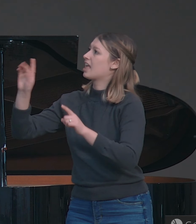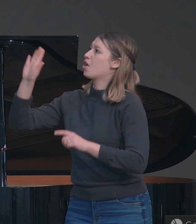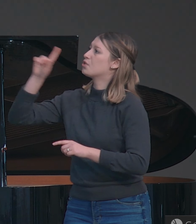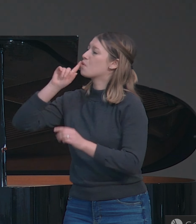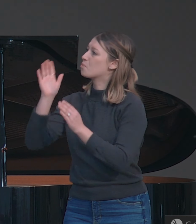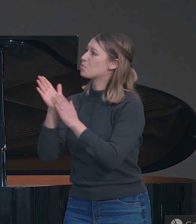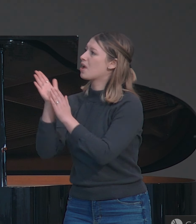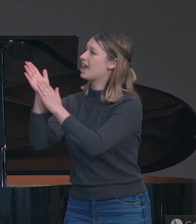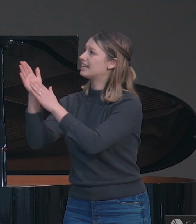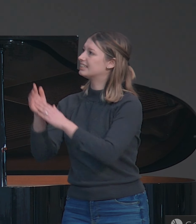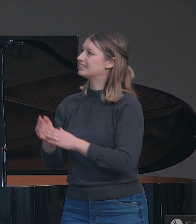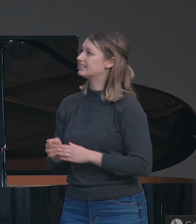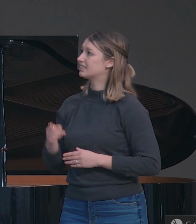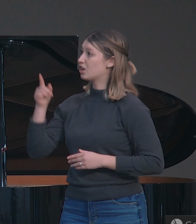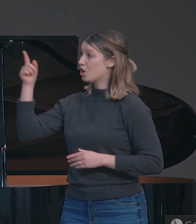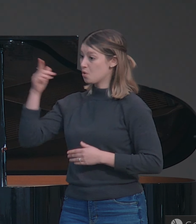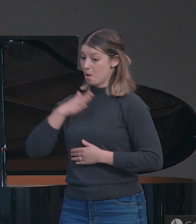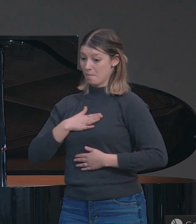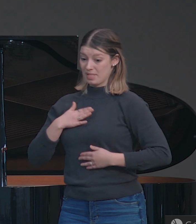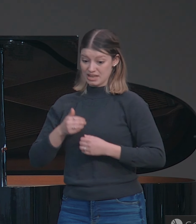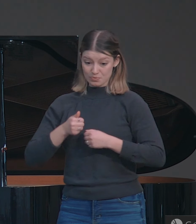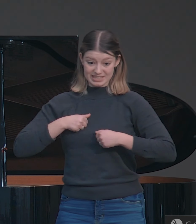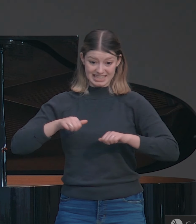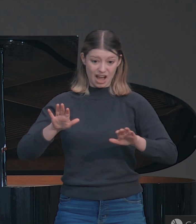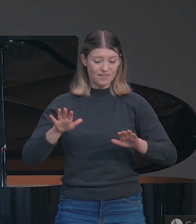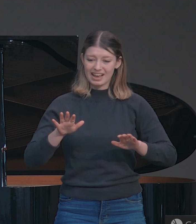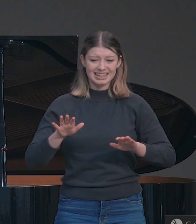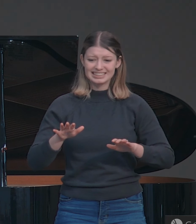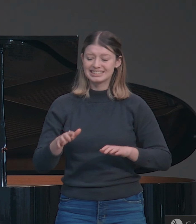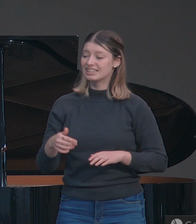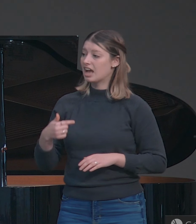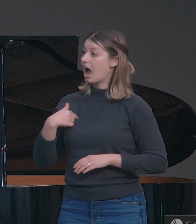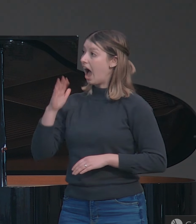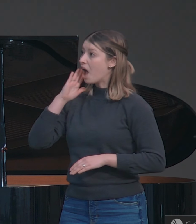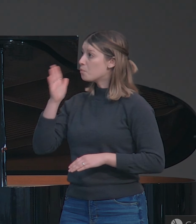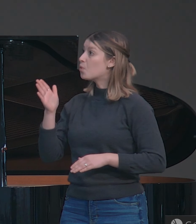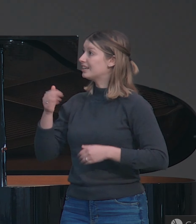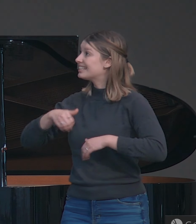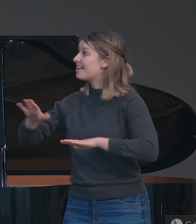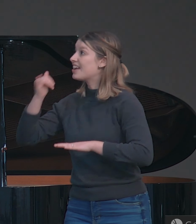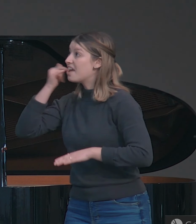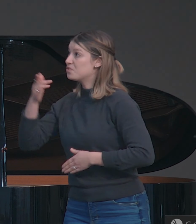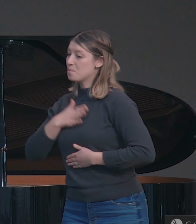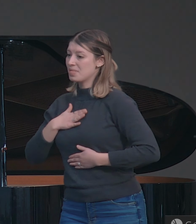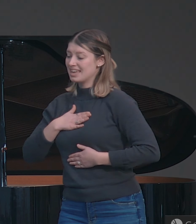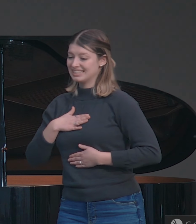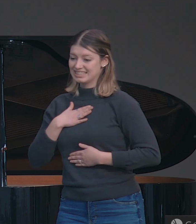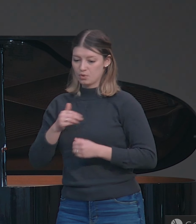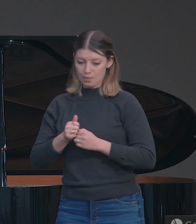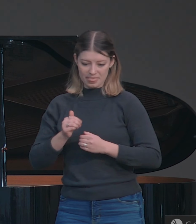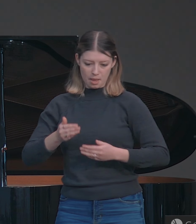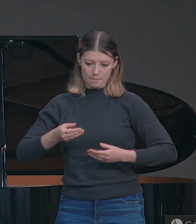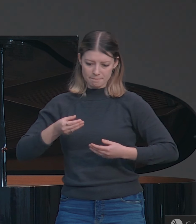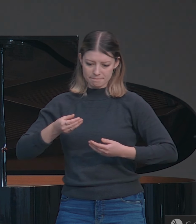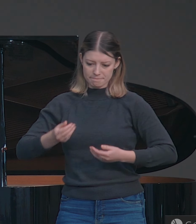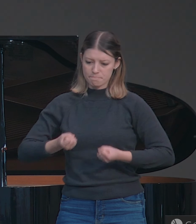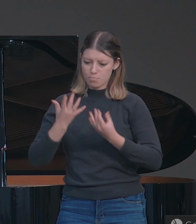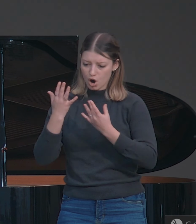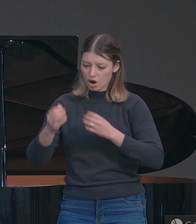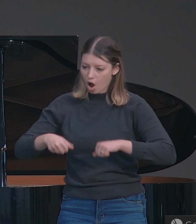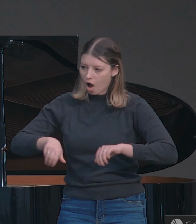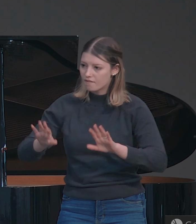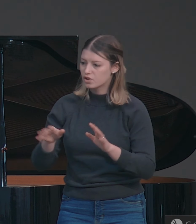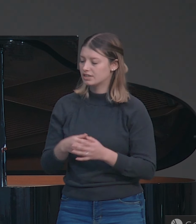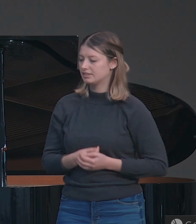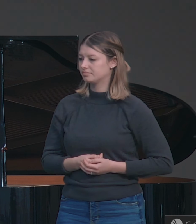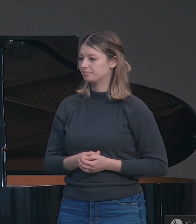in sacrifice, or I would give it. You will not be pleased with a burnt offering. The sacrifices of God